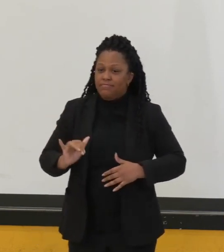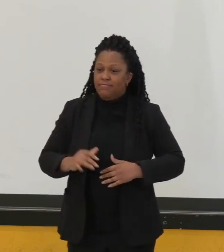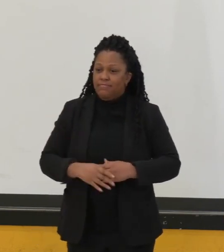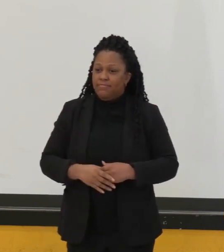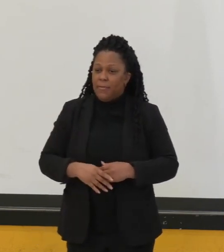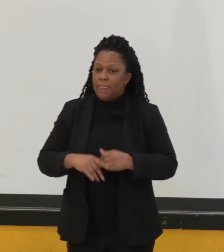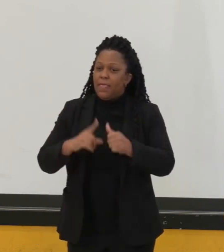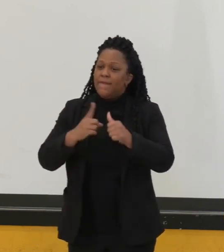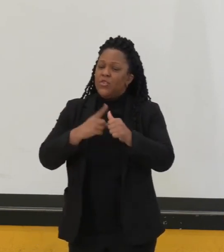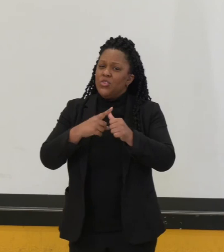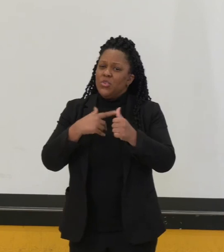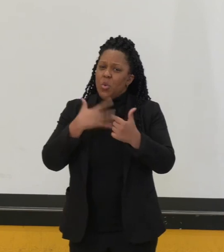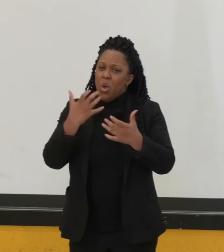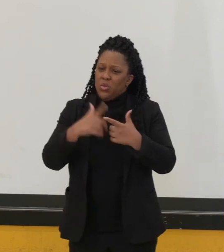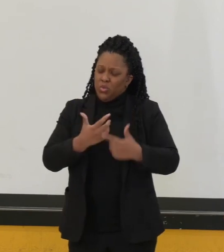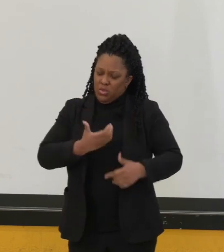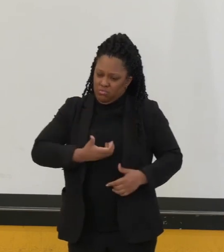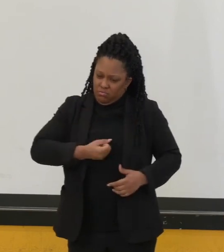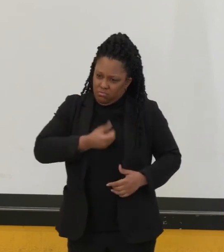express my personal sympathies